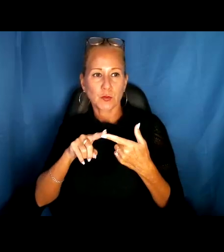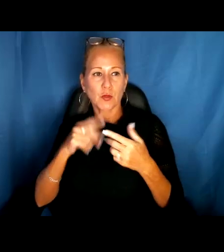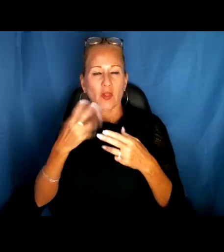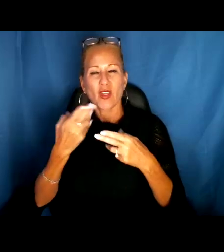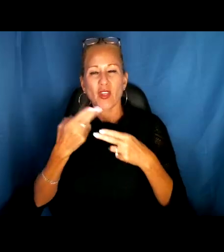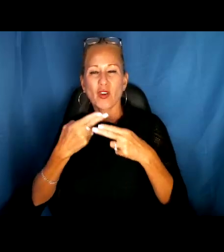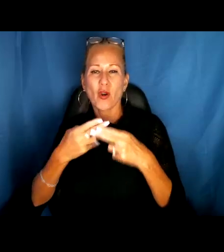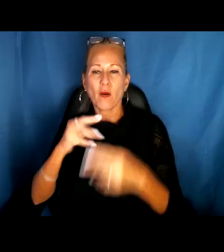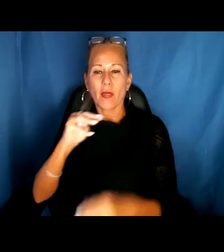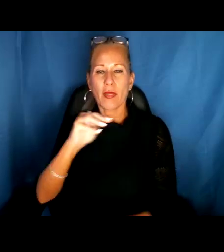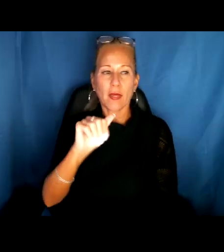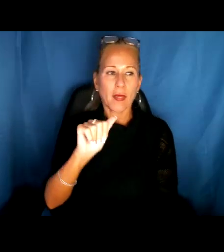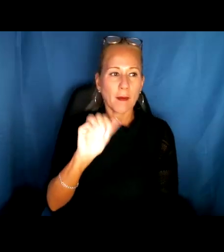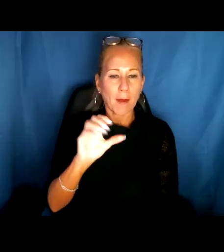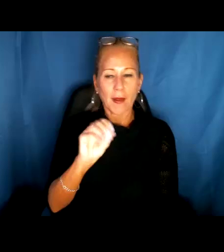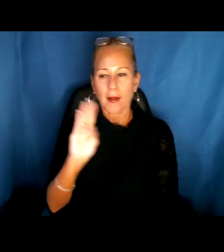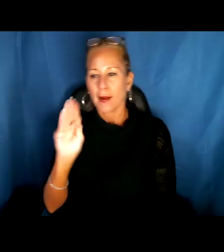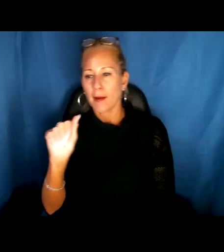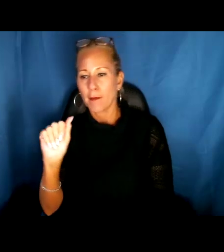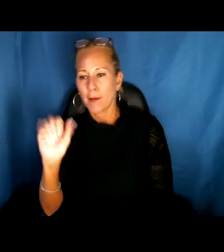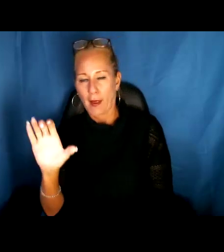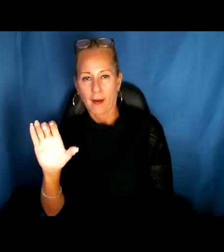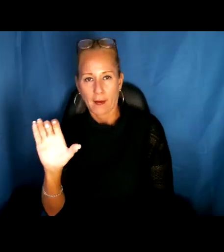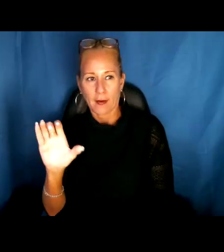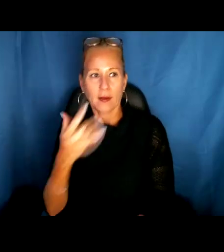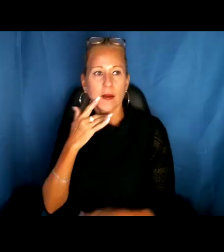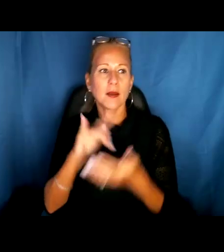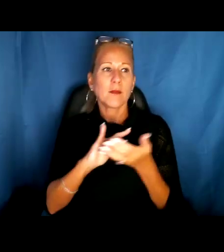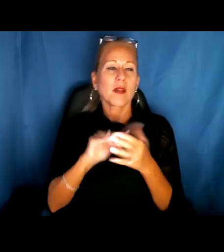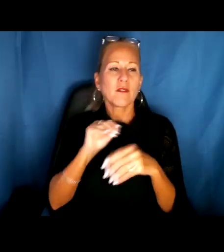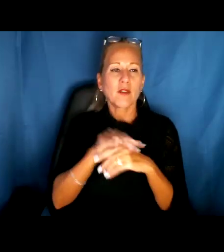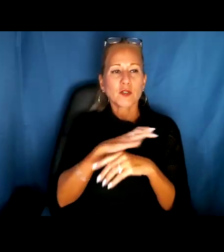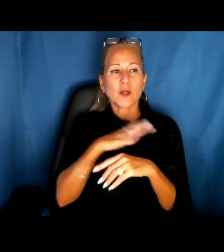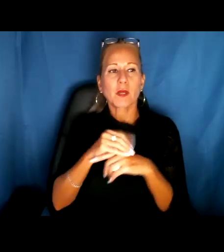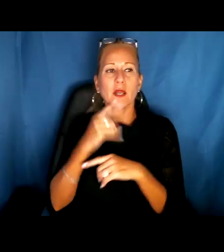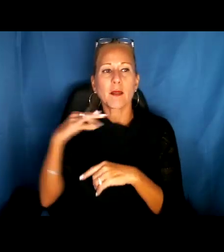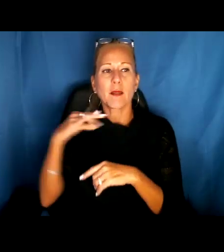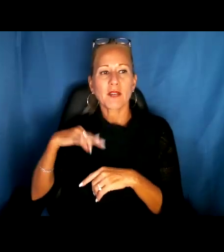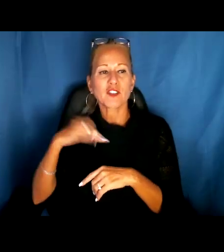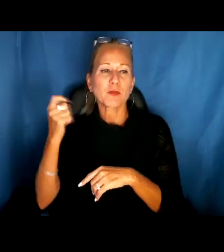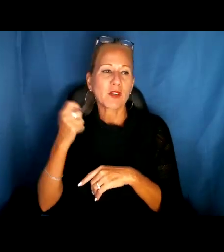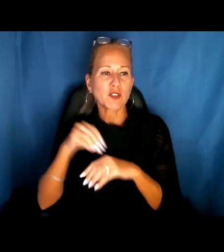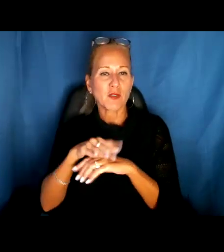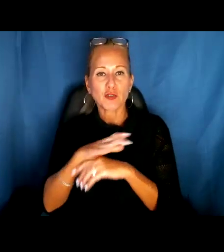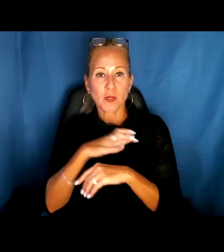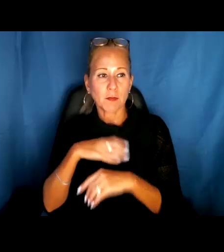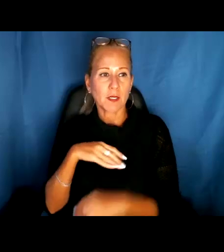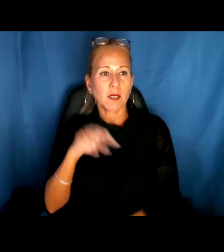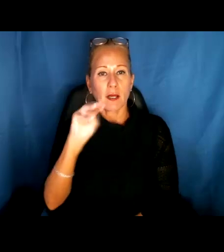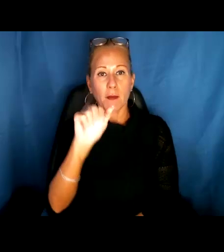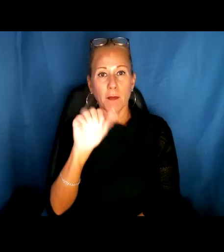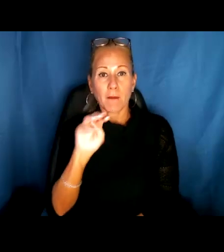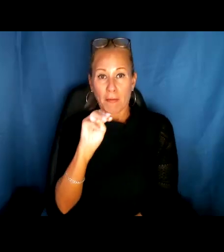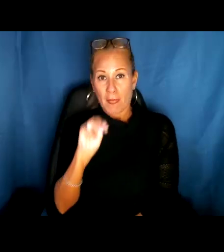it the MAC in the back, the Medicaid Advisory Committee and the Beneficiary Advisory Committee. So obviously the